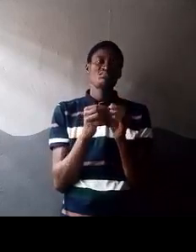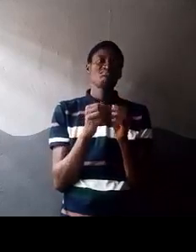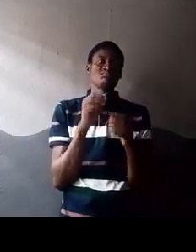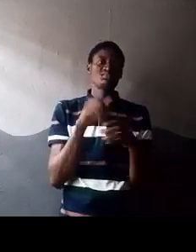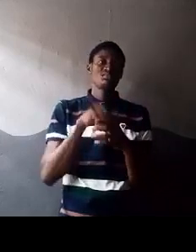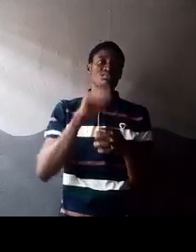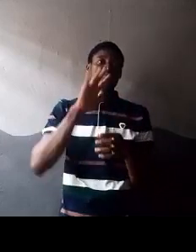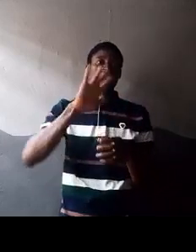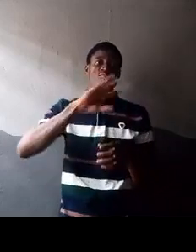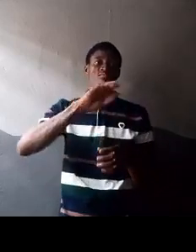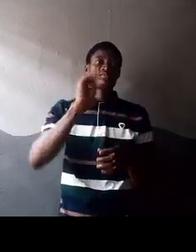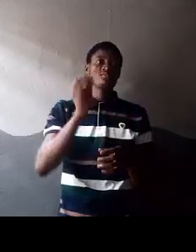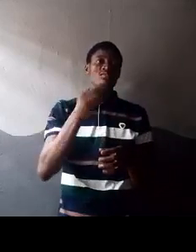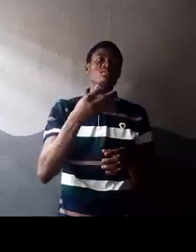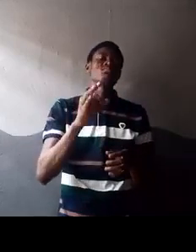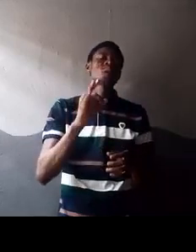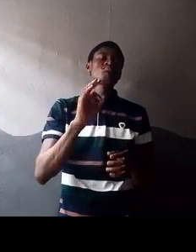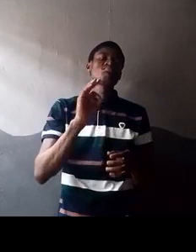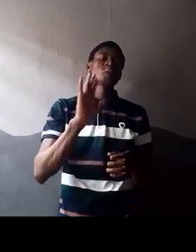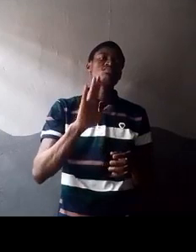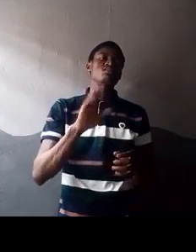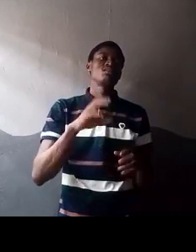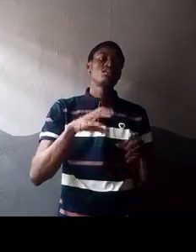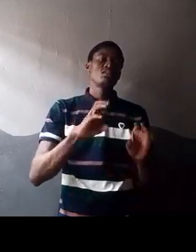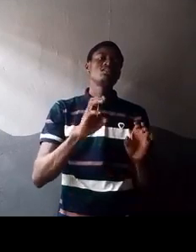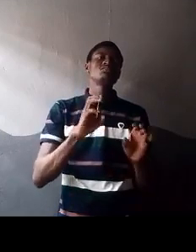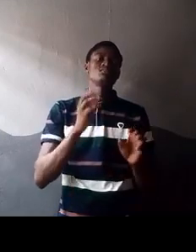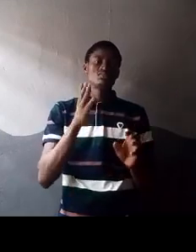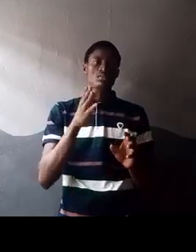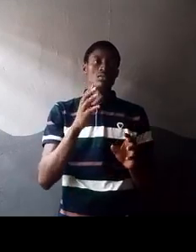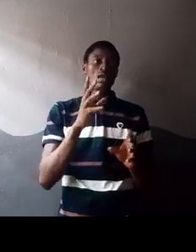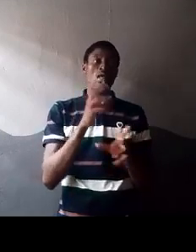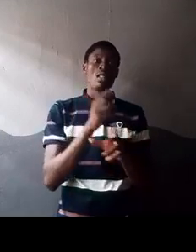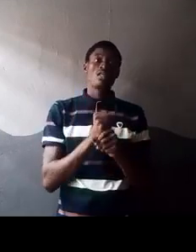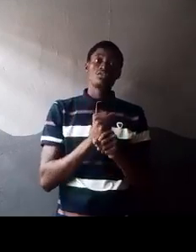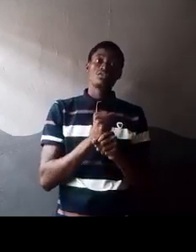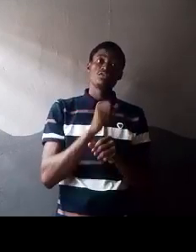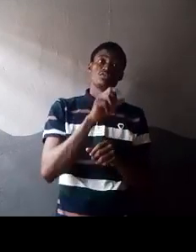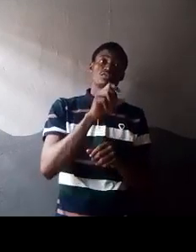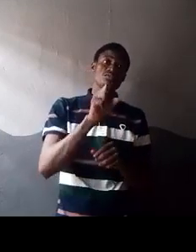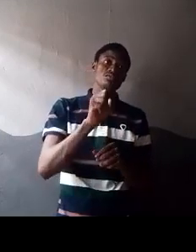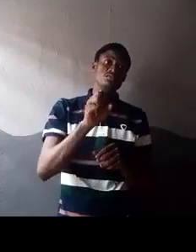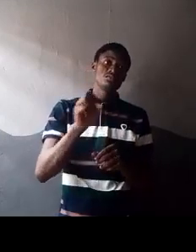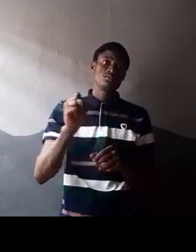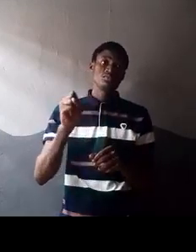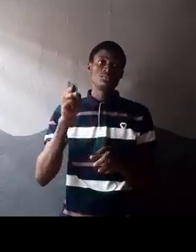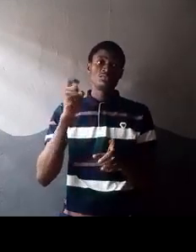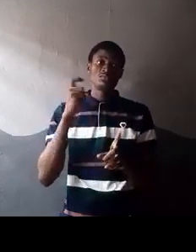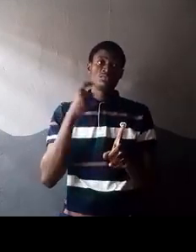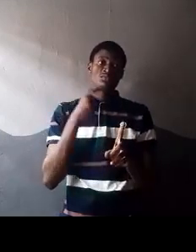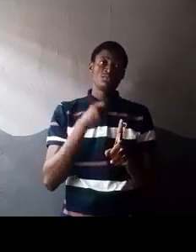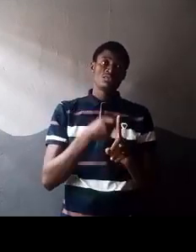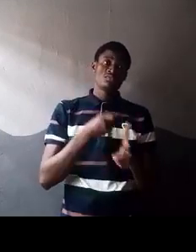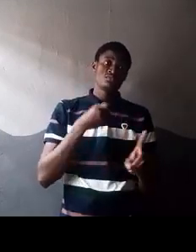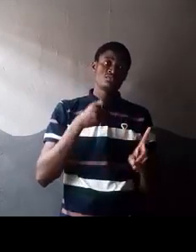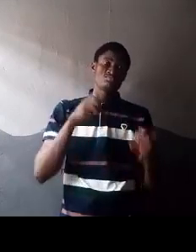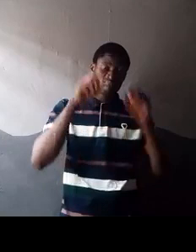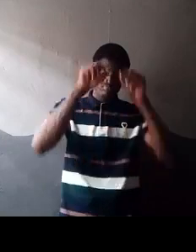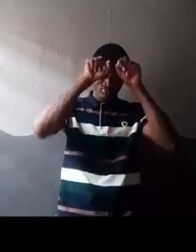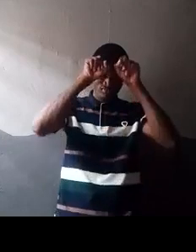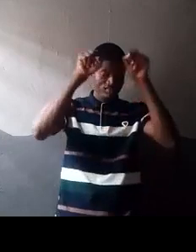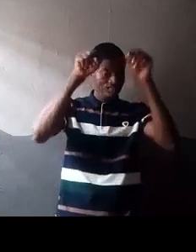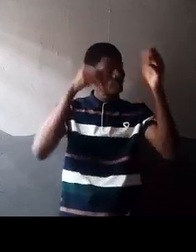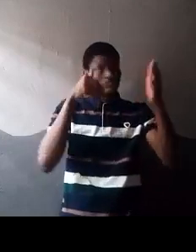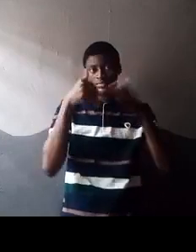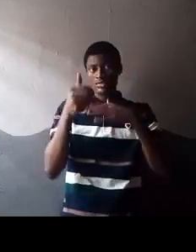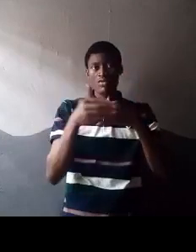there. I received a scholarship from maybe the president or whoever. I included it